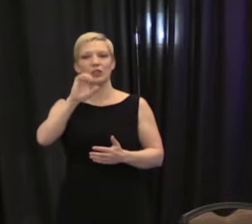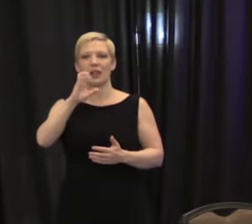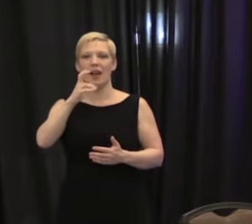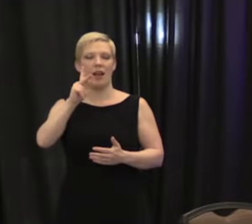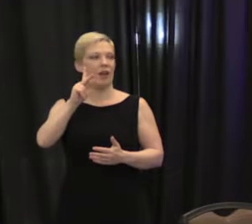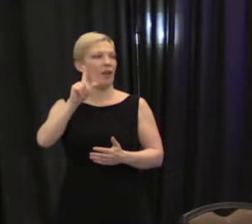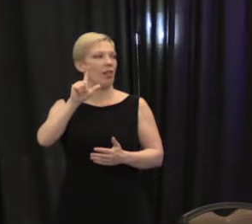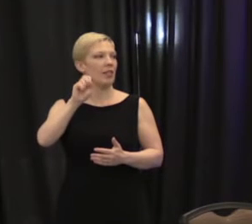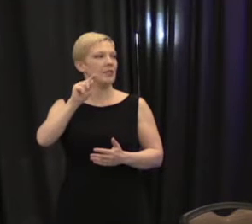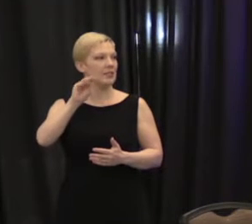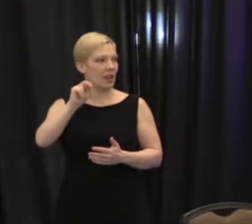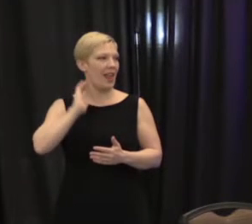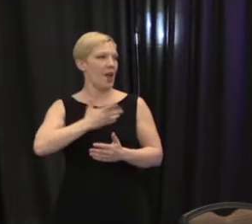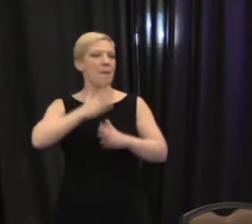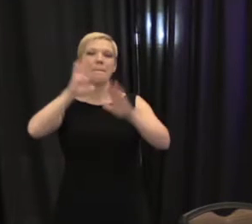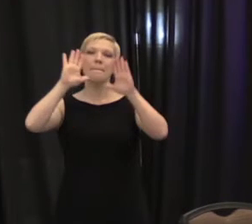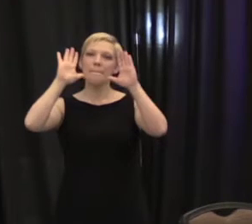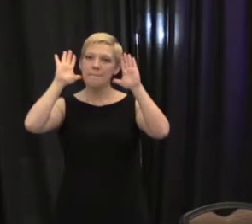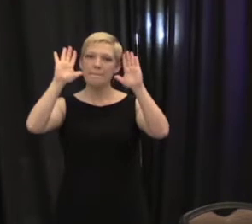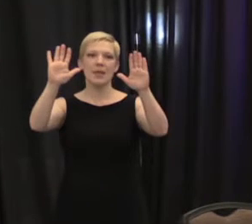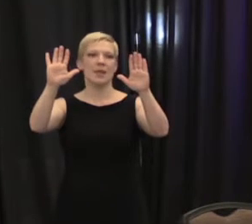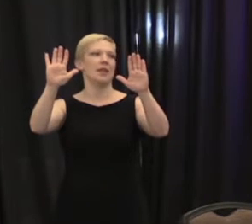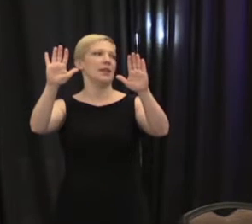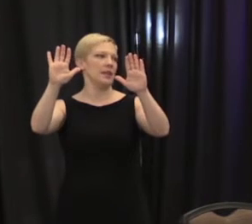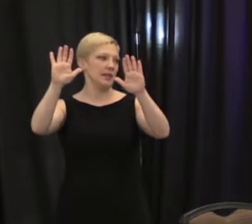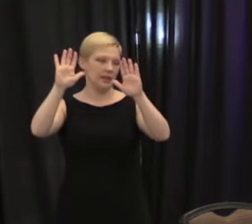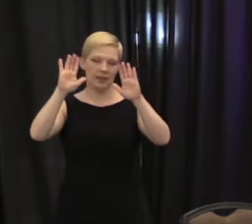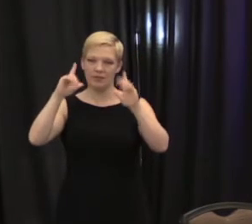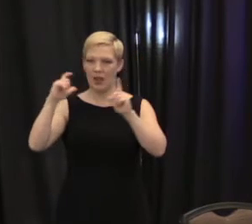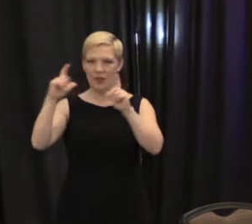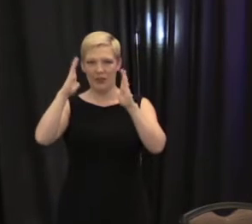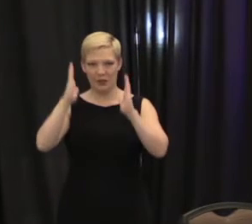amazing official summit photographer.